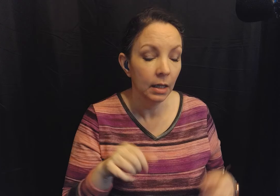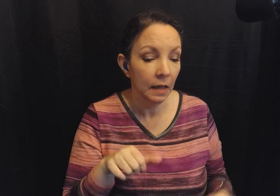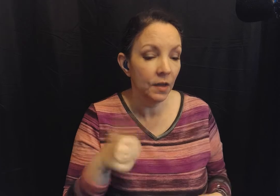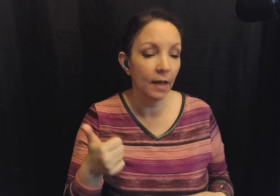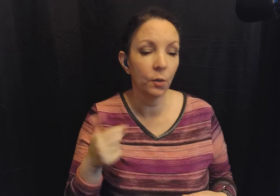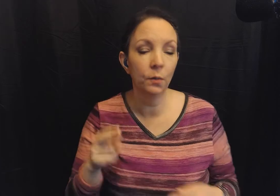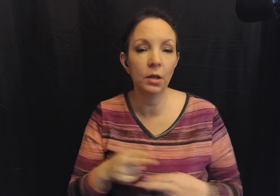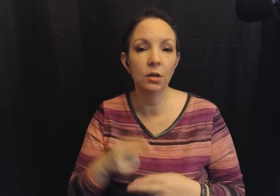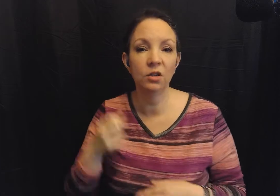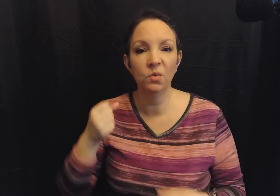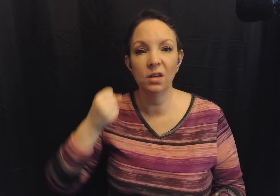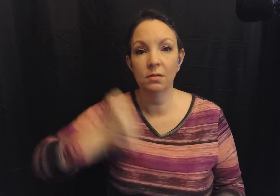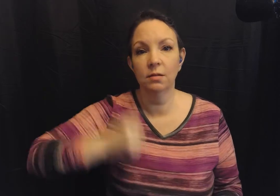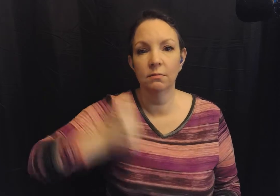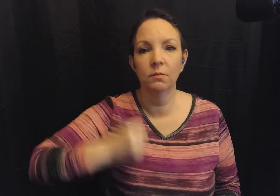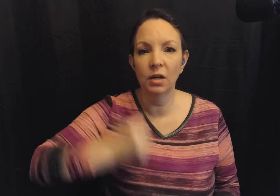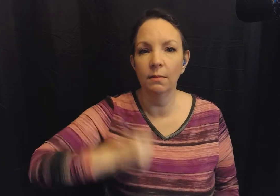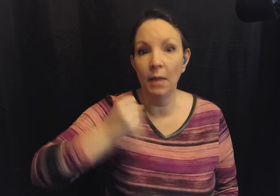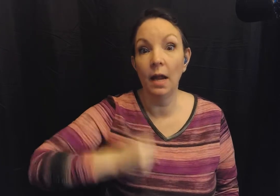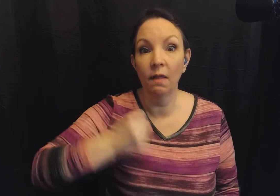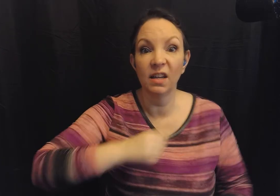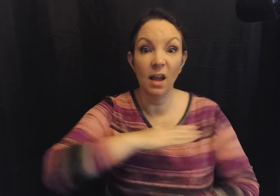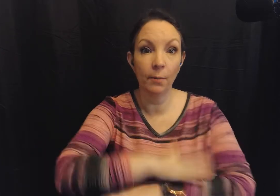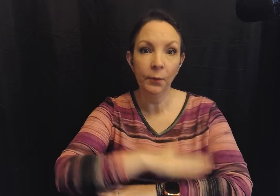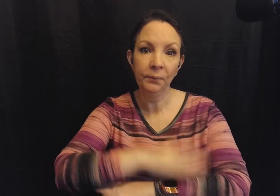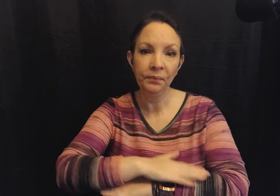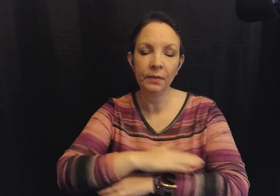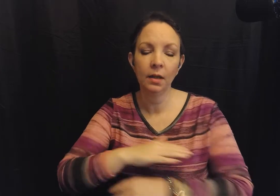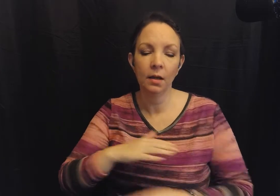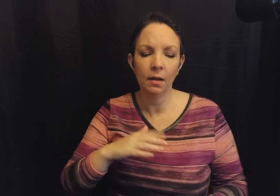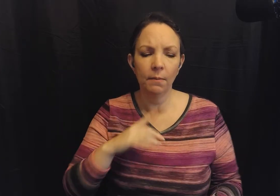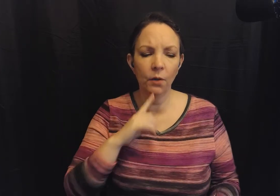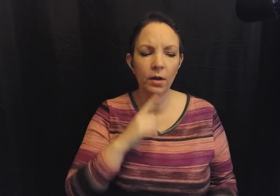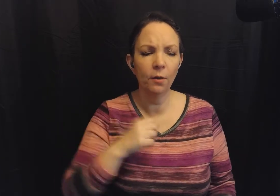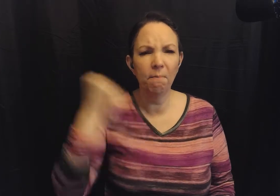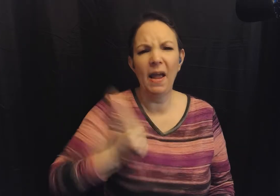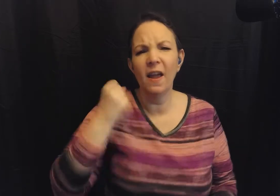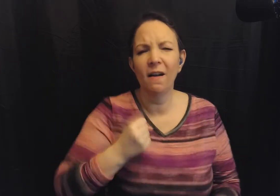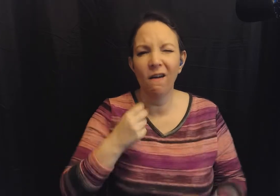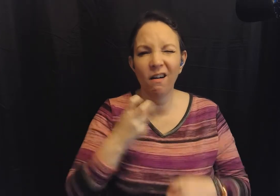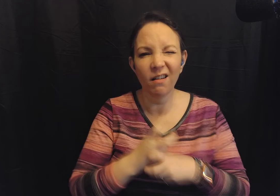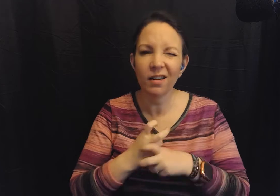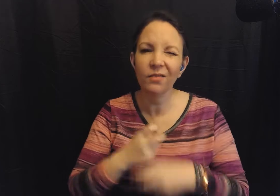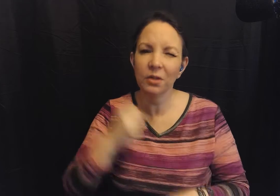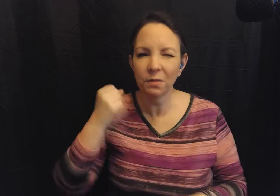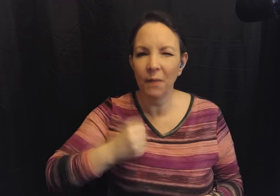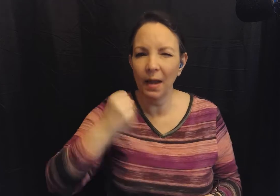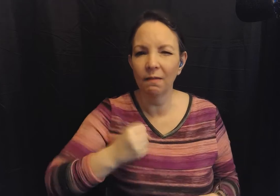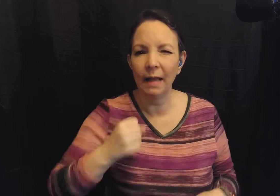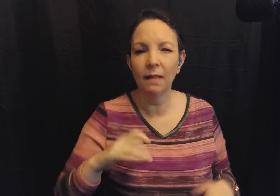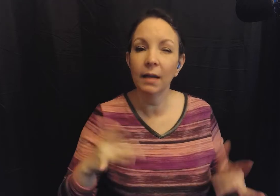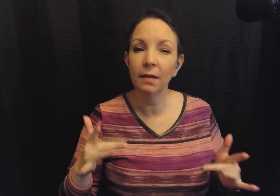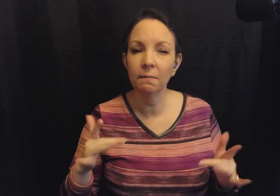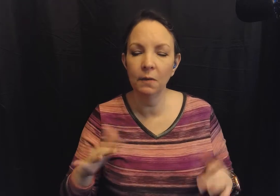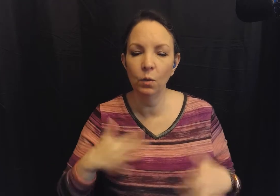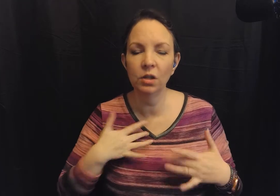other one we use, we bang on the table. But we don't bang hard, we just bang lightly. We just feel